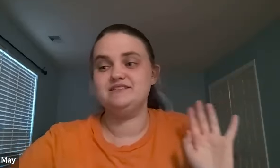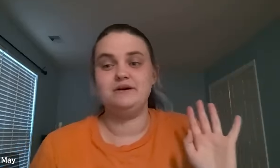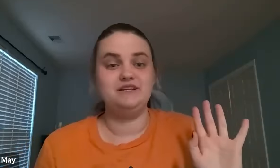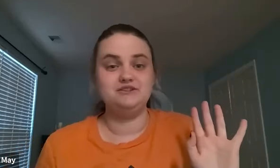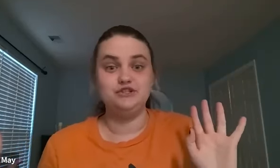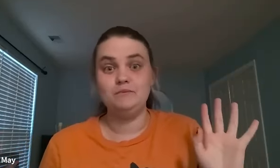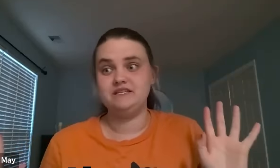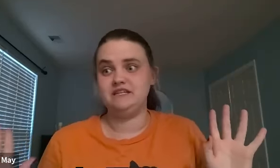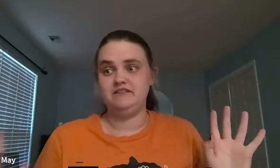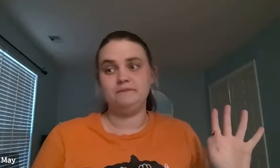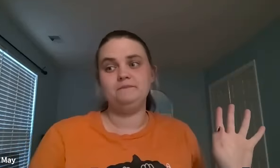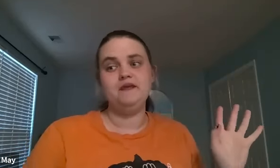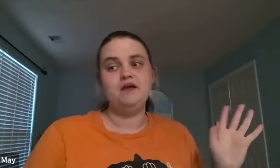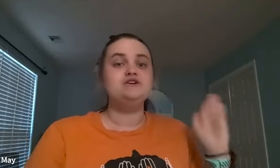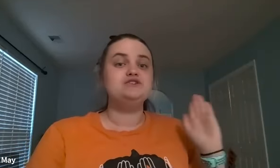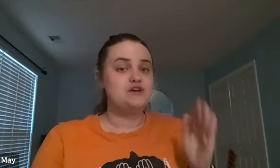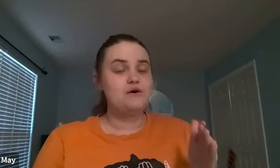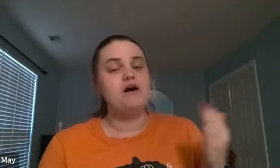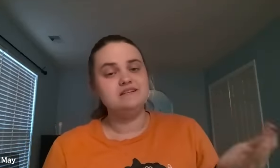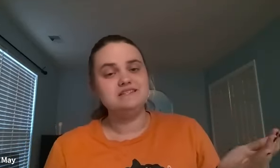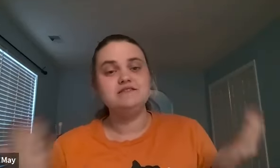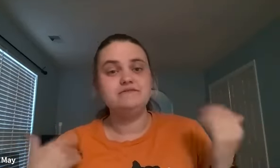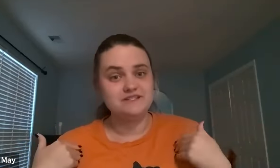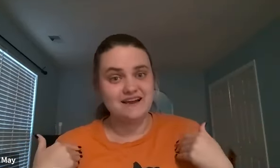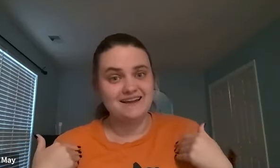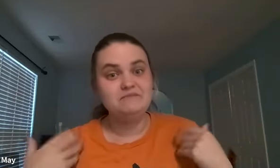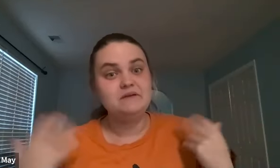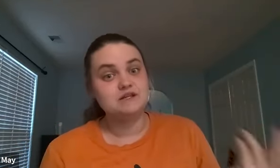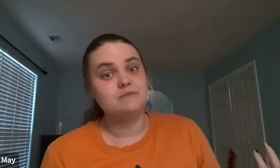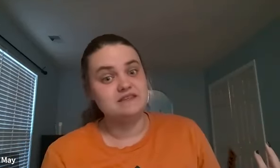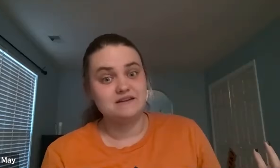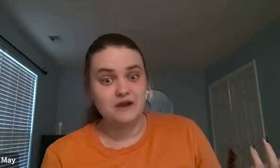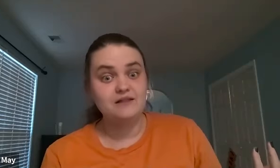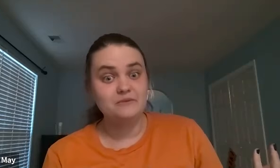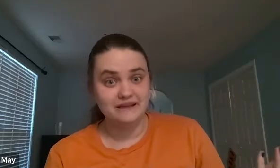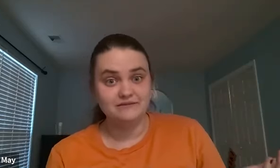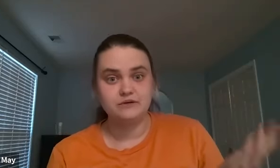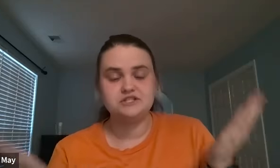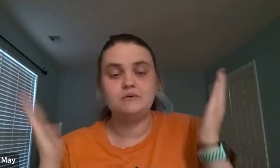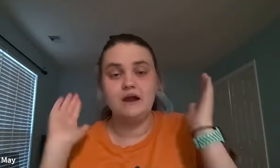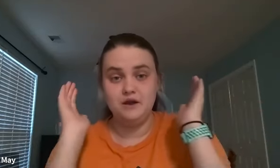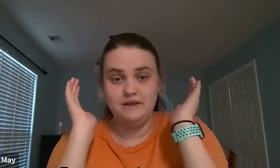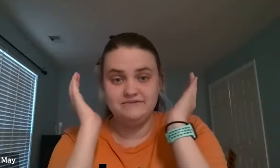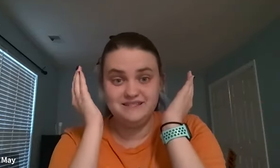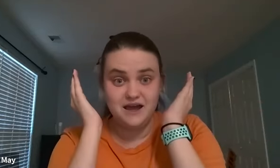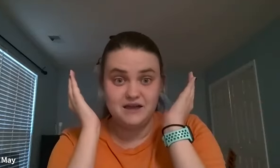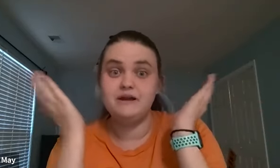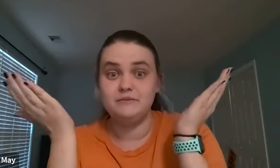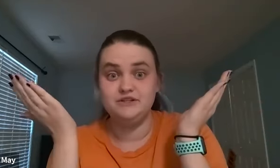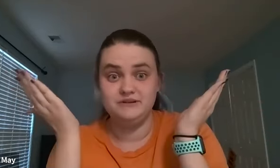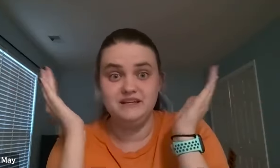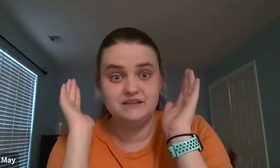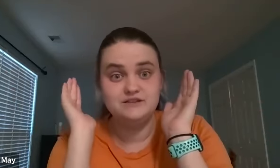so I make sure I don't miss anything. So obviously the first sign is going to be the sign for Halloween, which I know we have done, but I'm going to do it again.